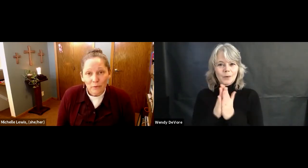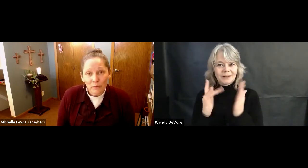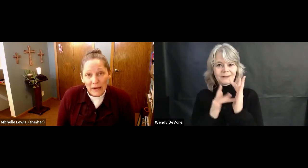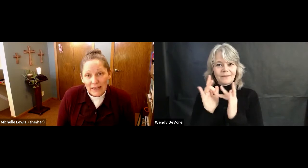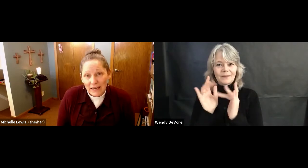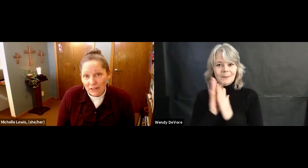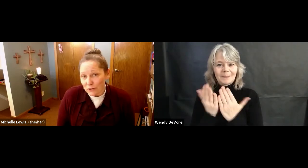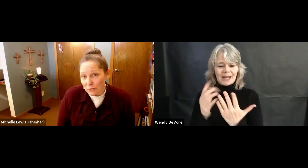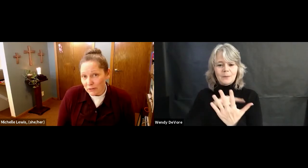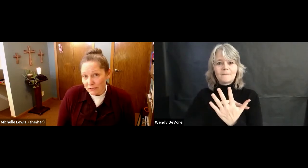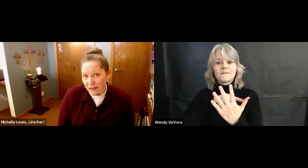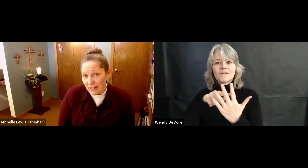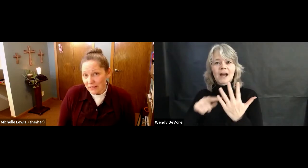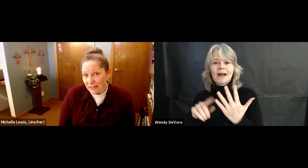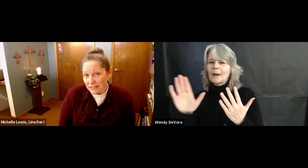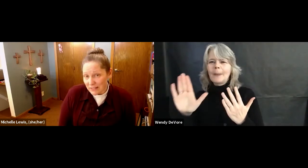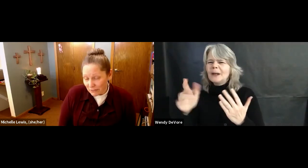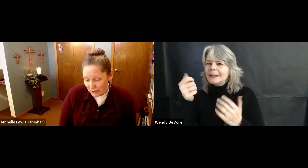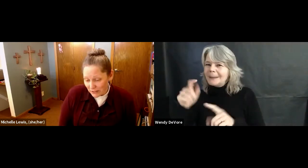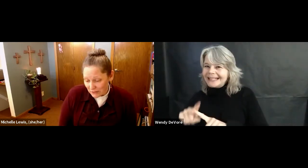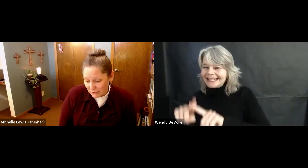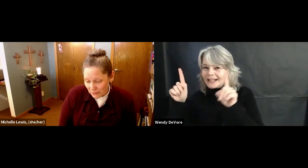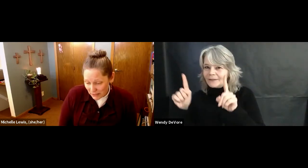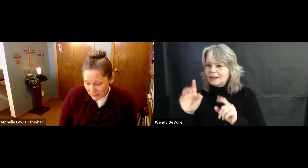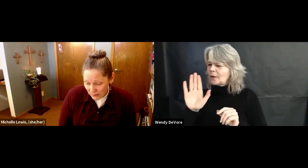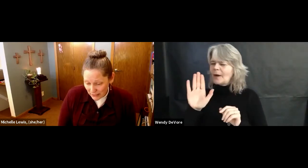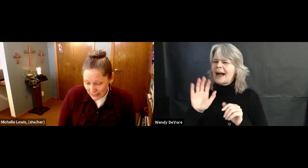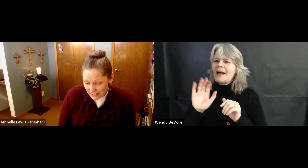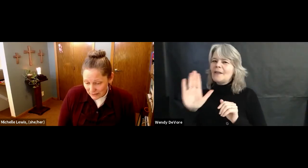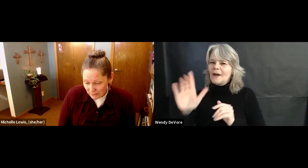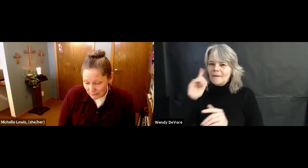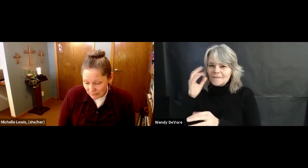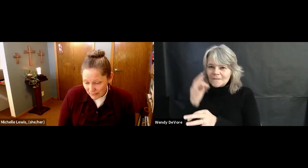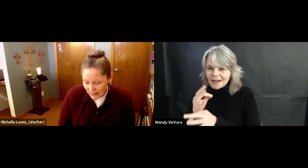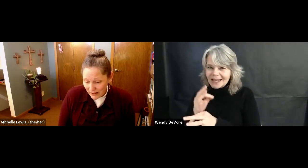So the way they interpret their faith is different from the Israelites.